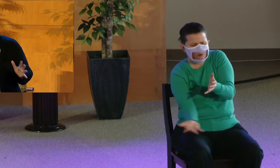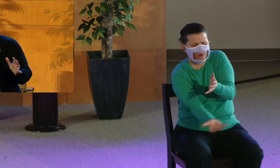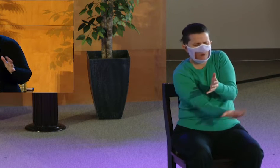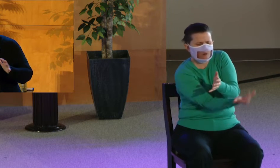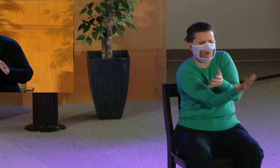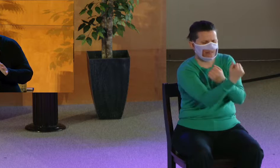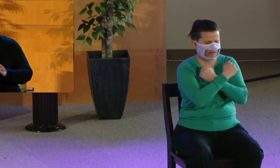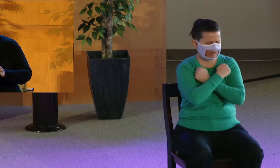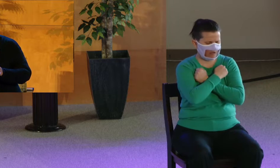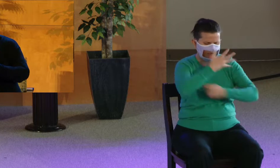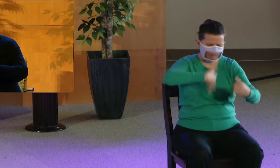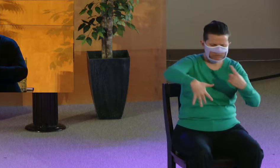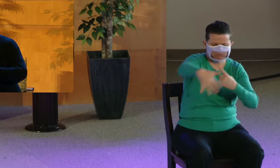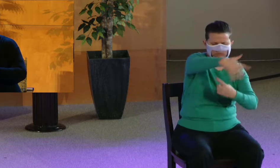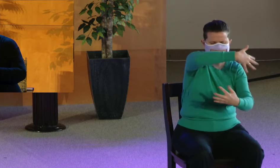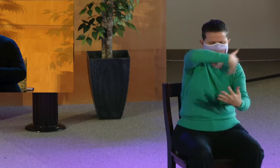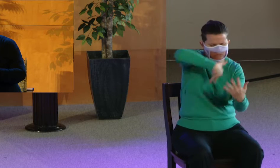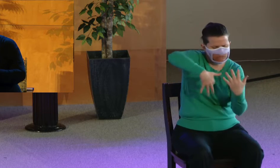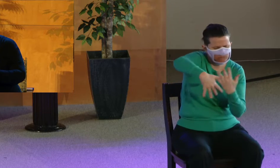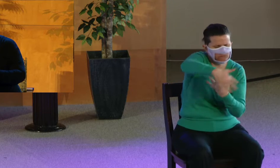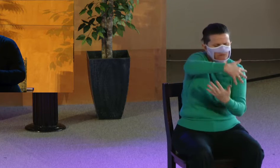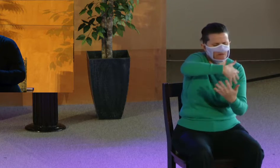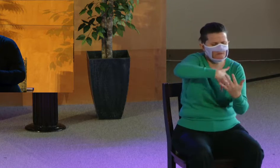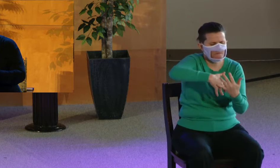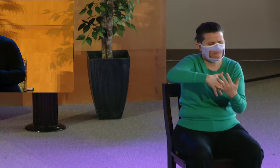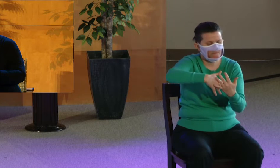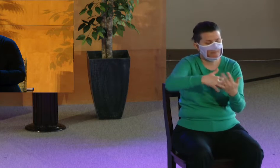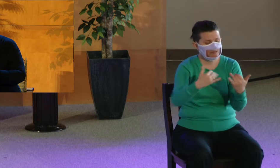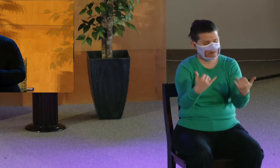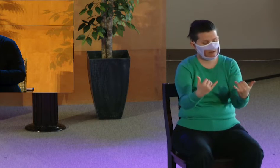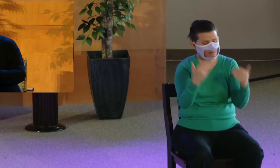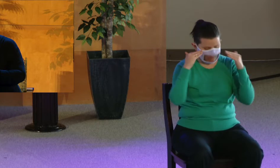And then we see the Ukraine,